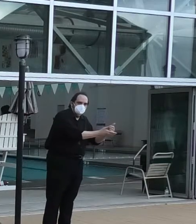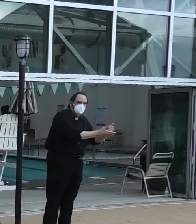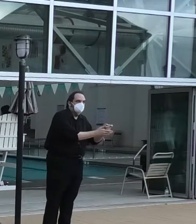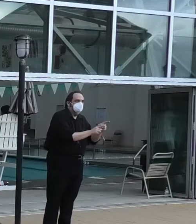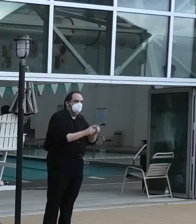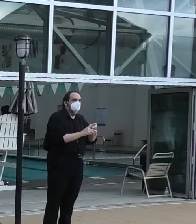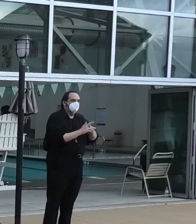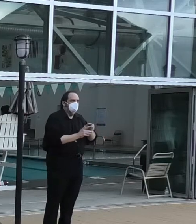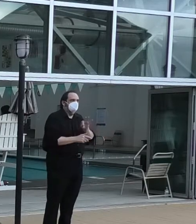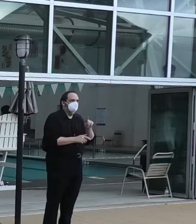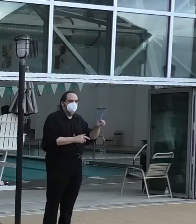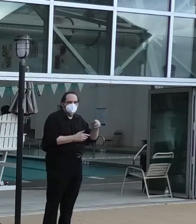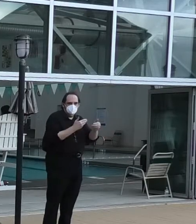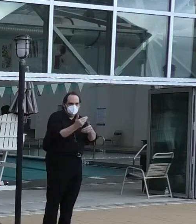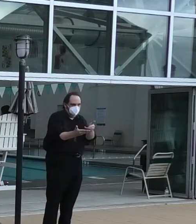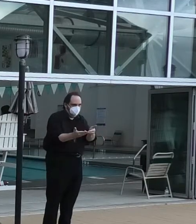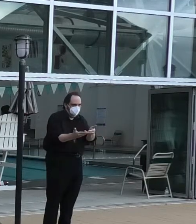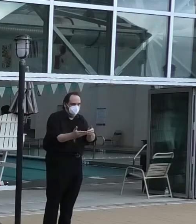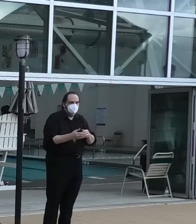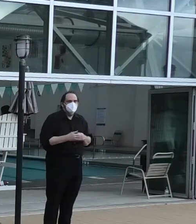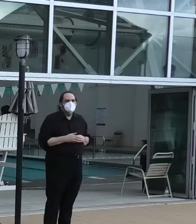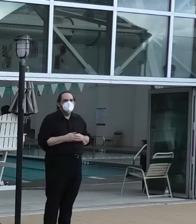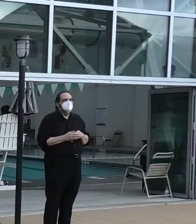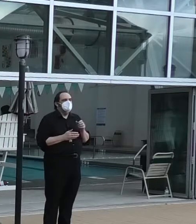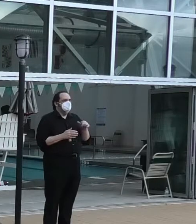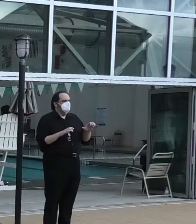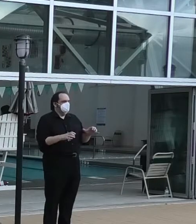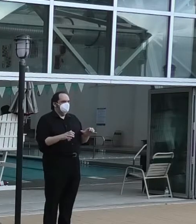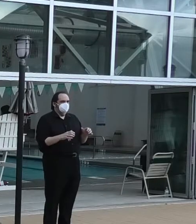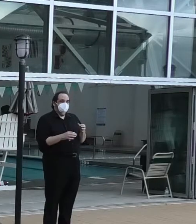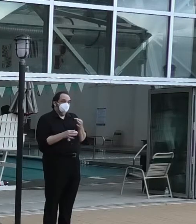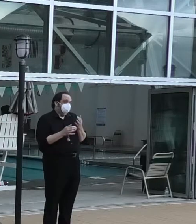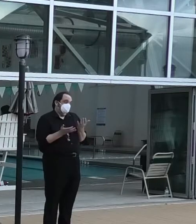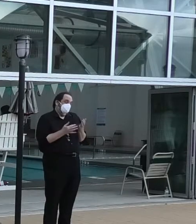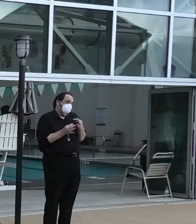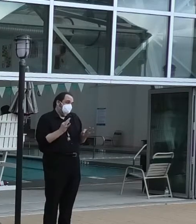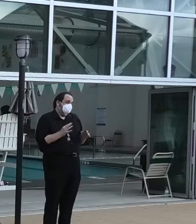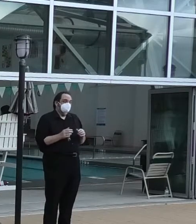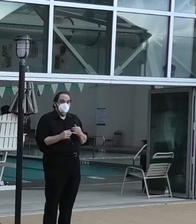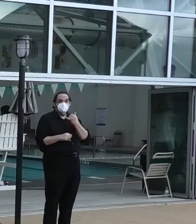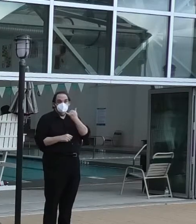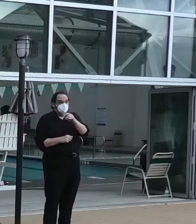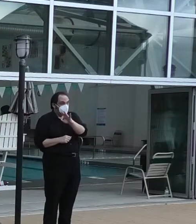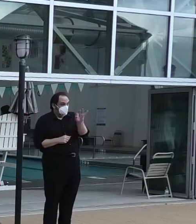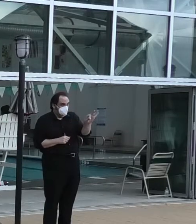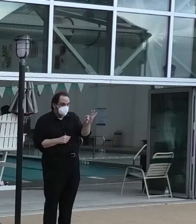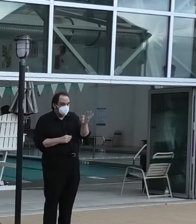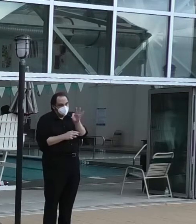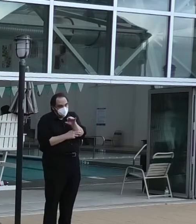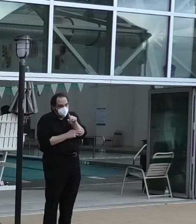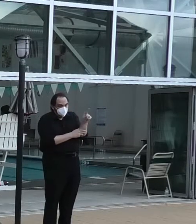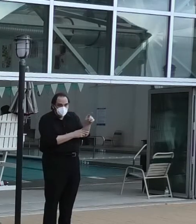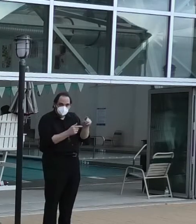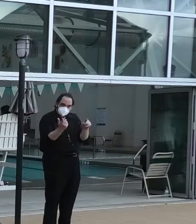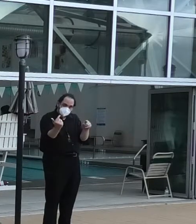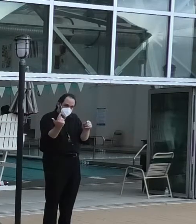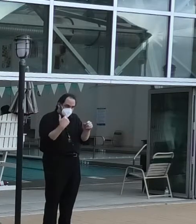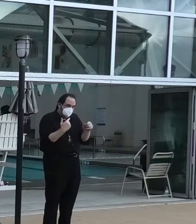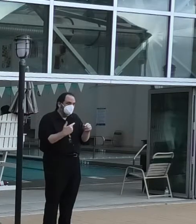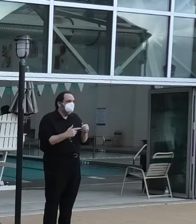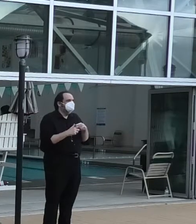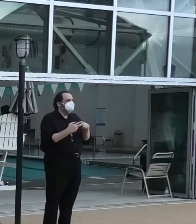911 process. These actions could be as simple as calling 911, performing